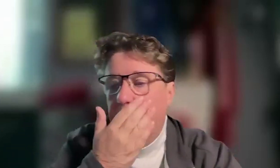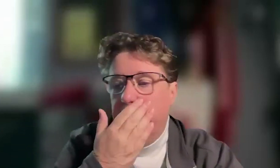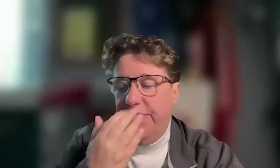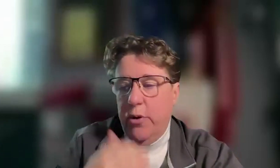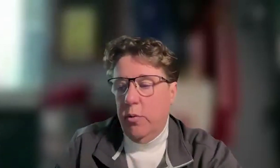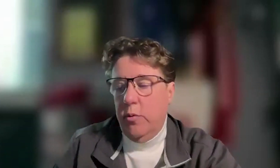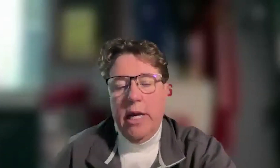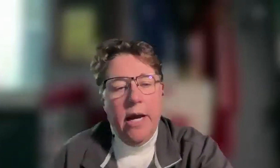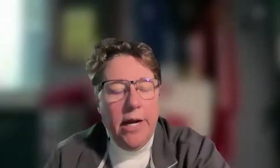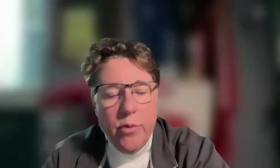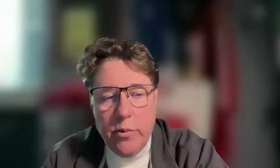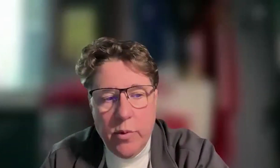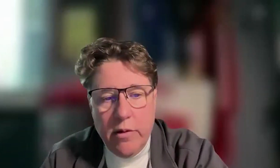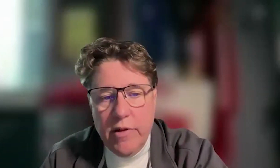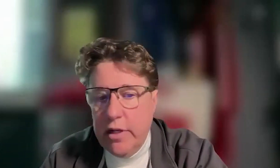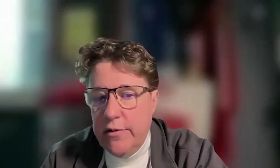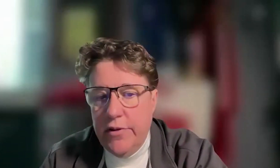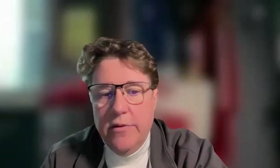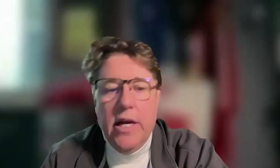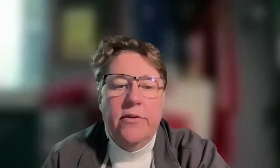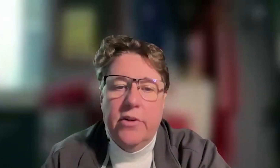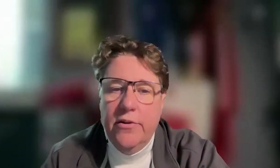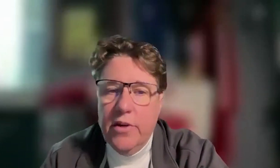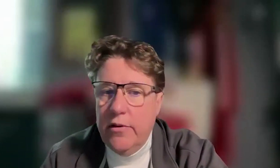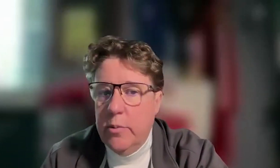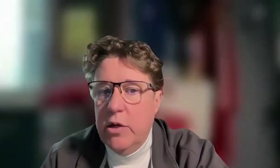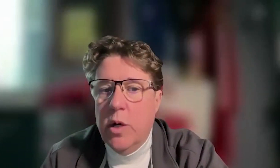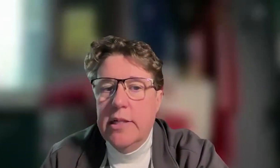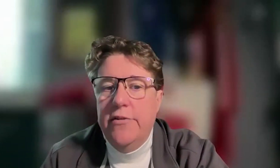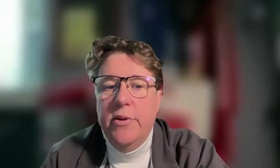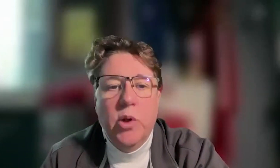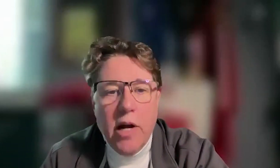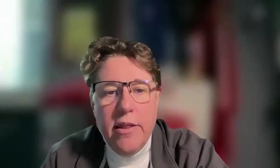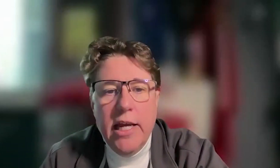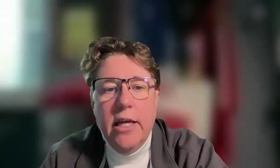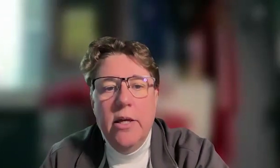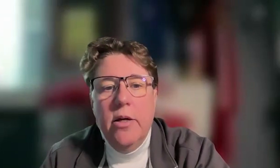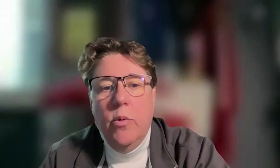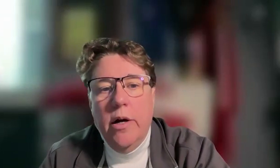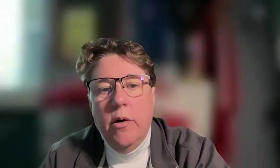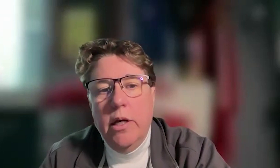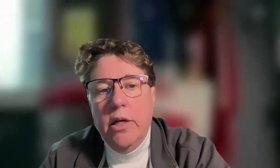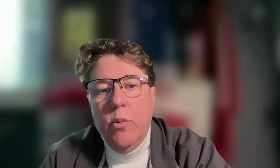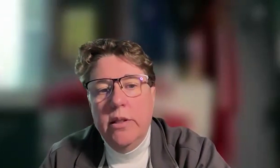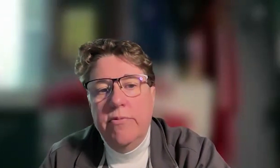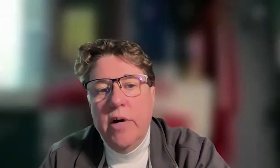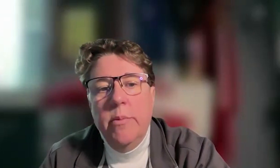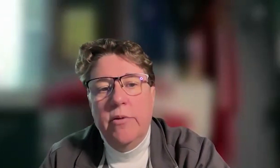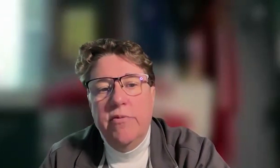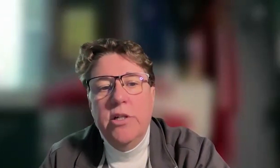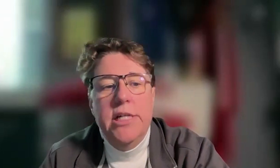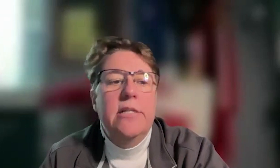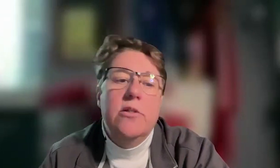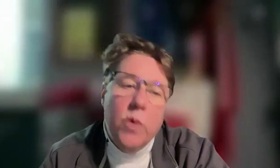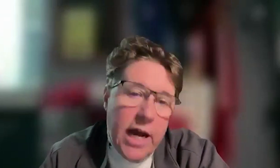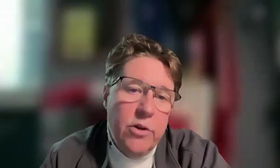know, so I agree with what Vivienne says. Alek's going to say something quasi similar, I think, where, you know, what the